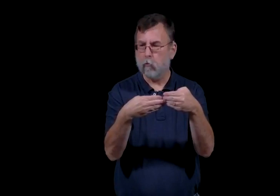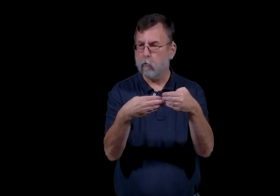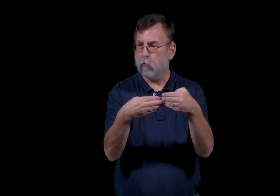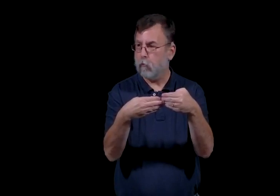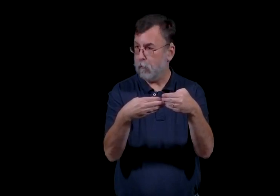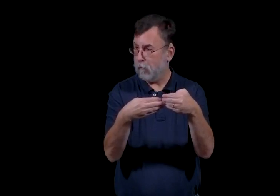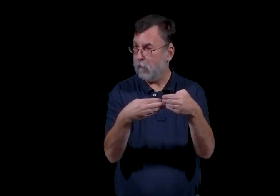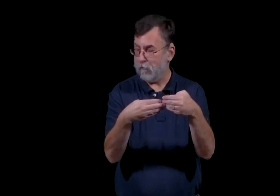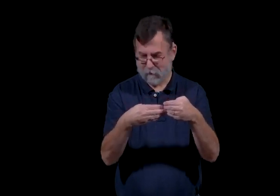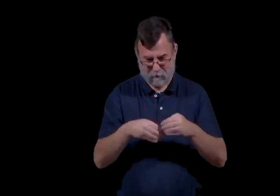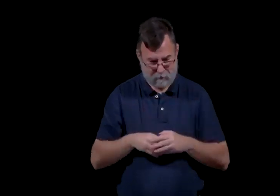gate.